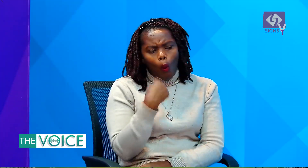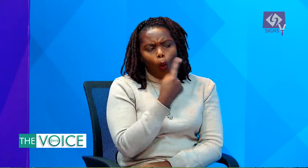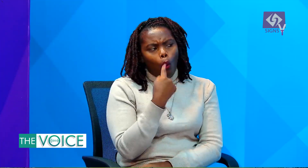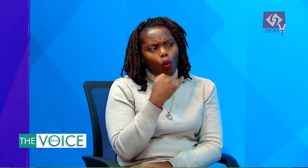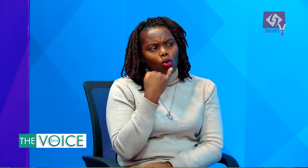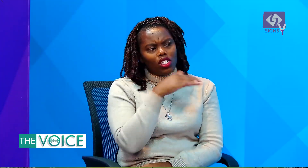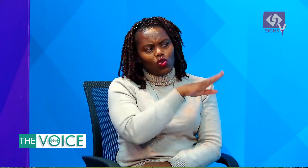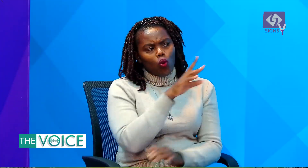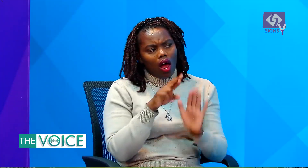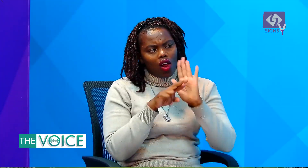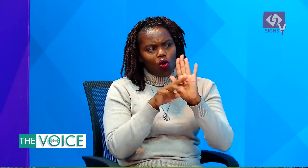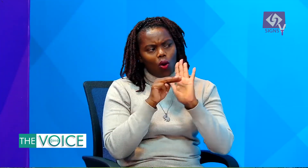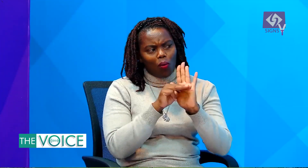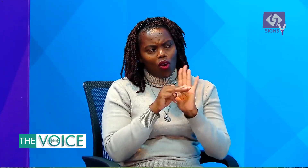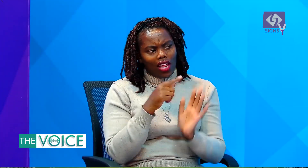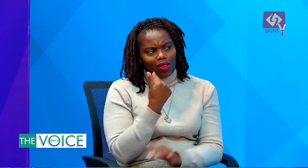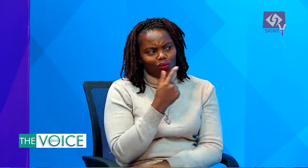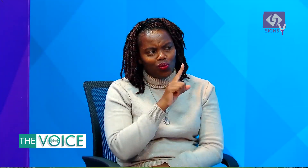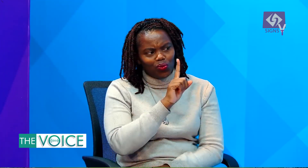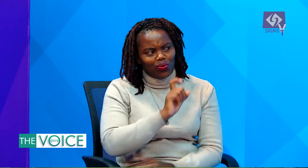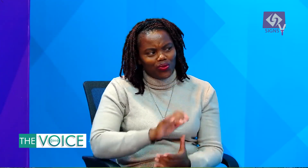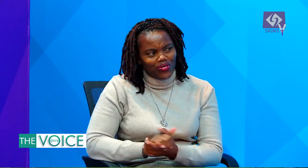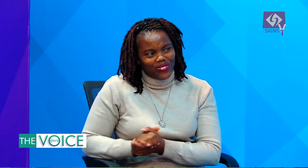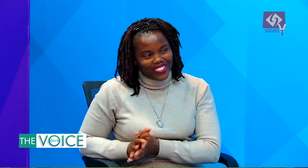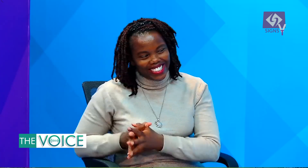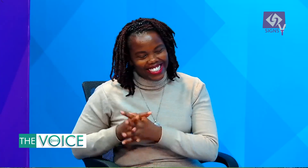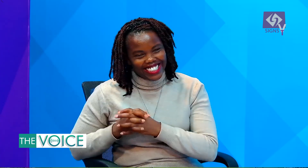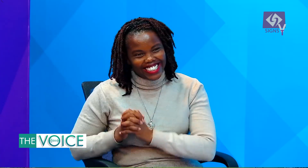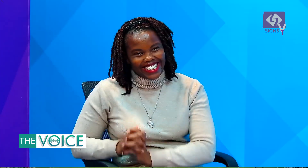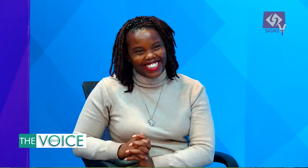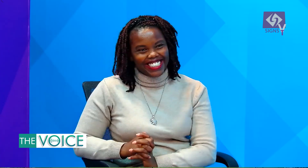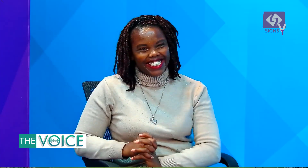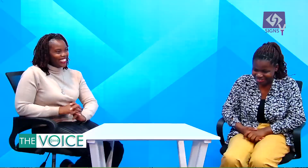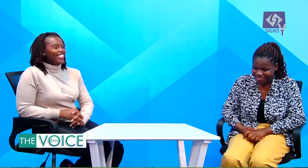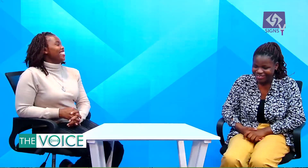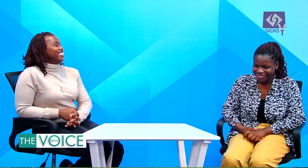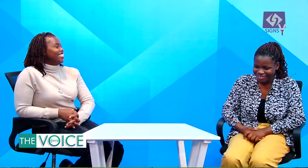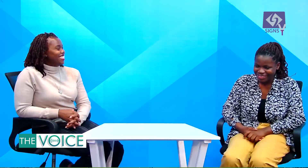mentorship. Can you tell us more about who is your role model?